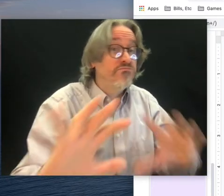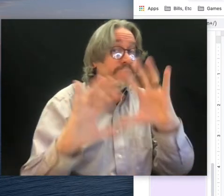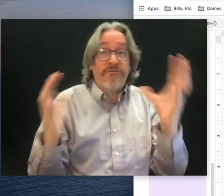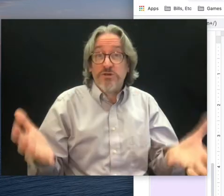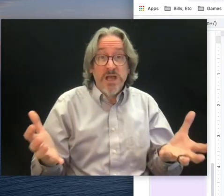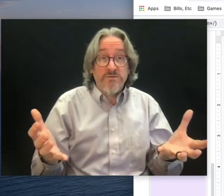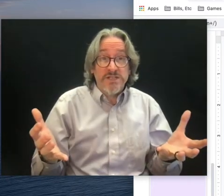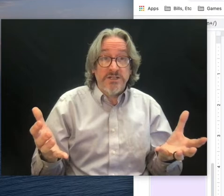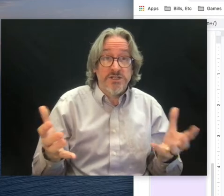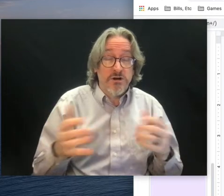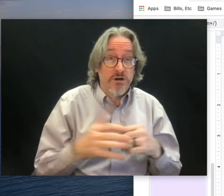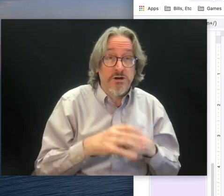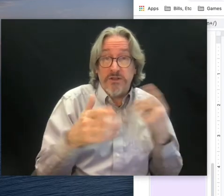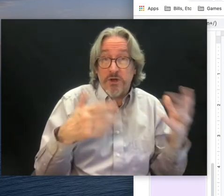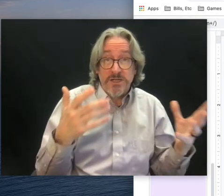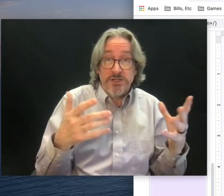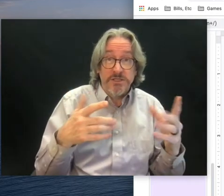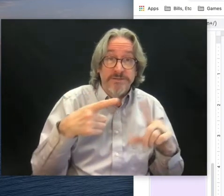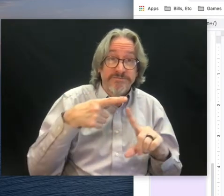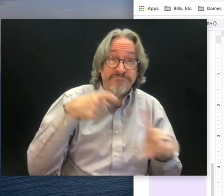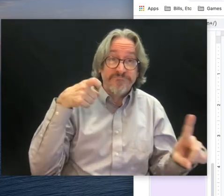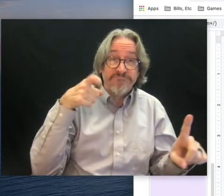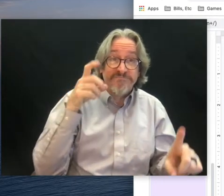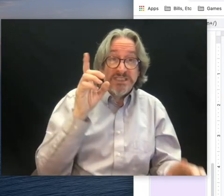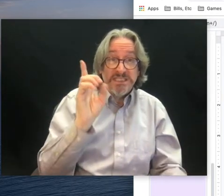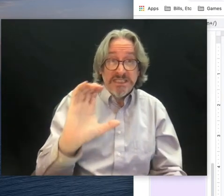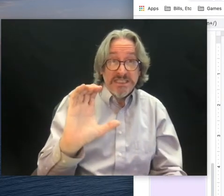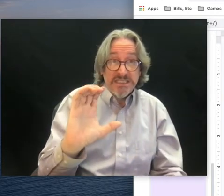So first conversation starter in the questions,